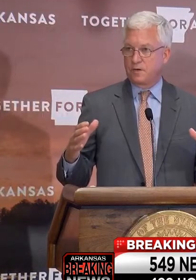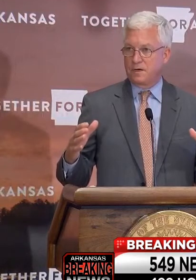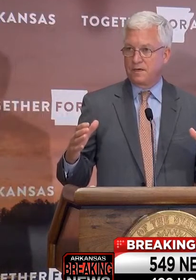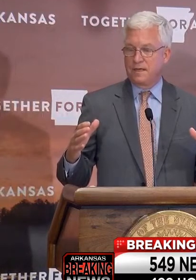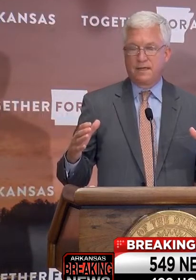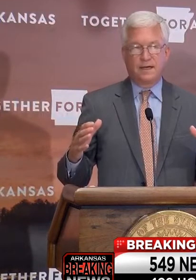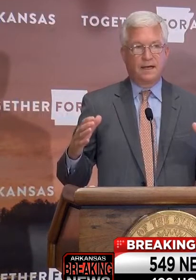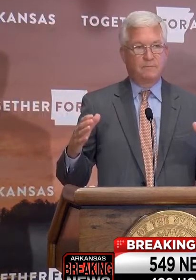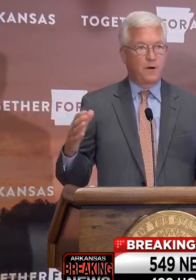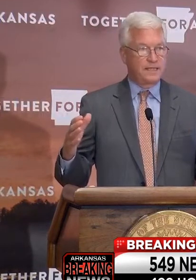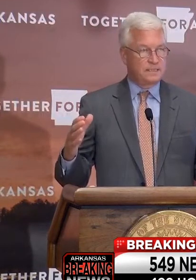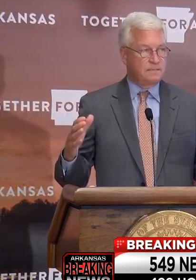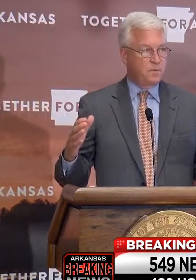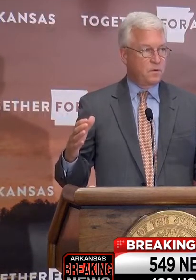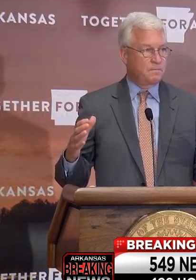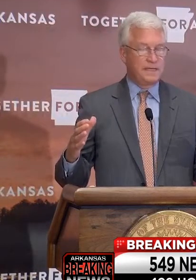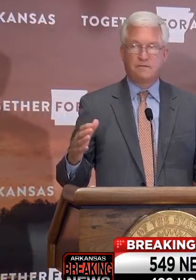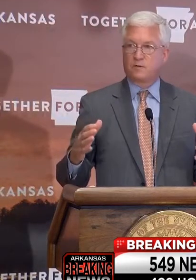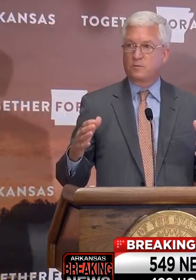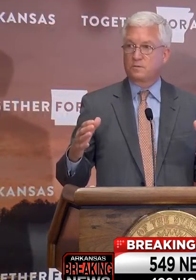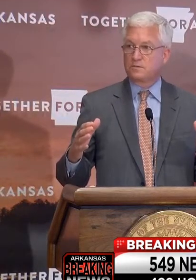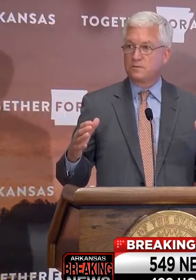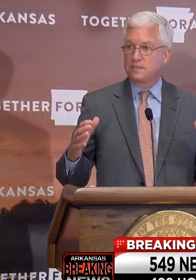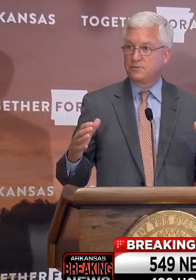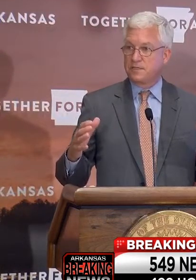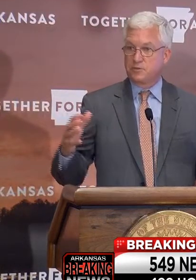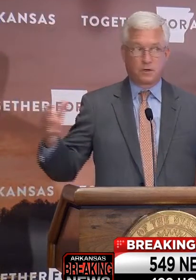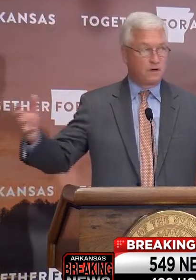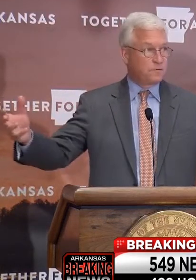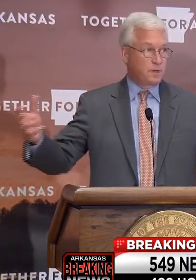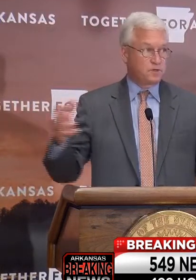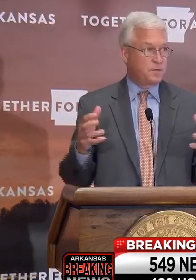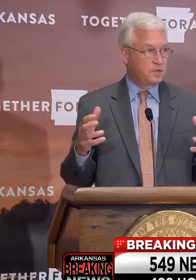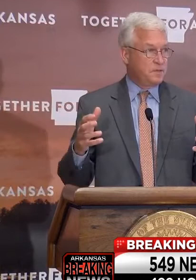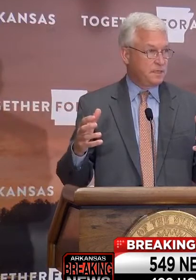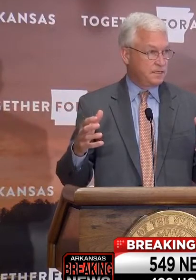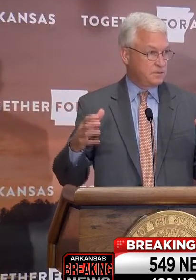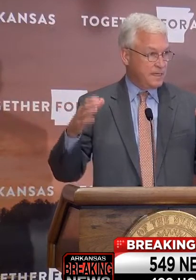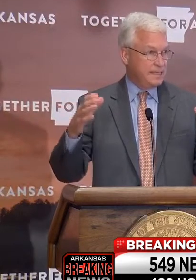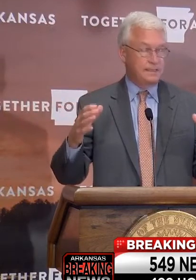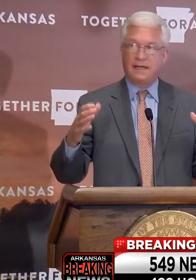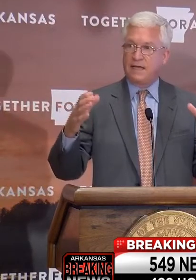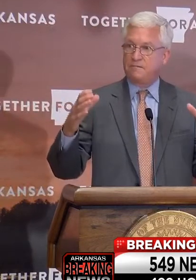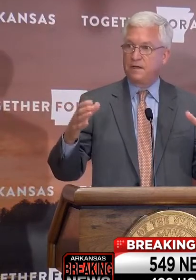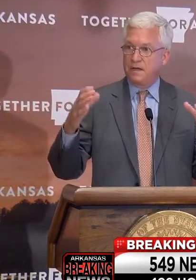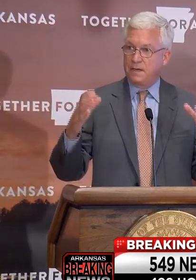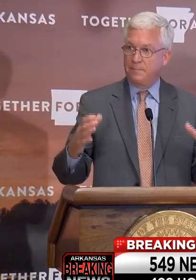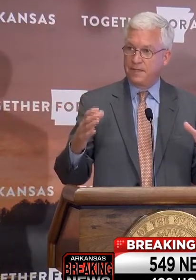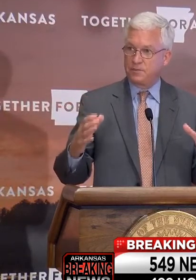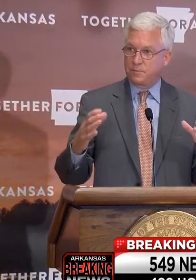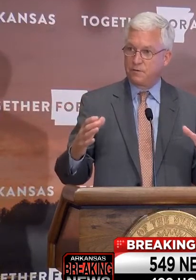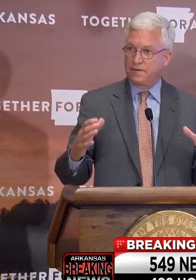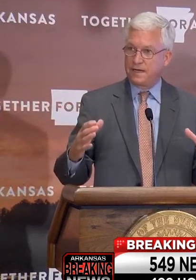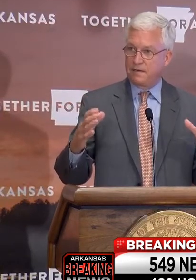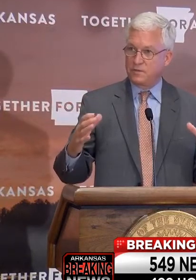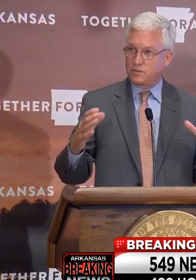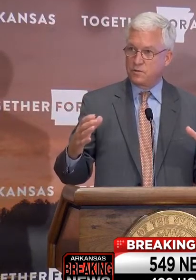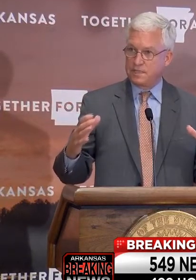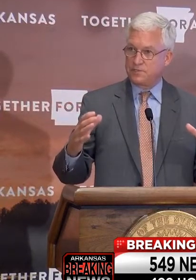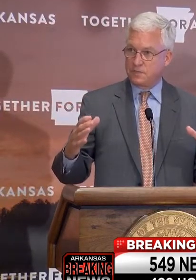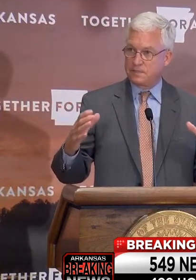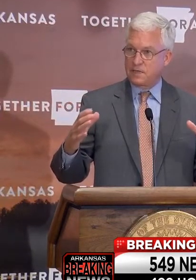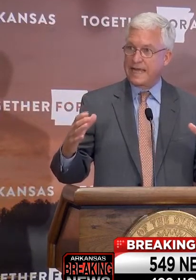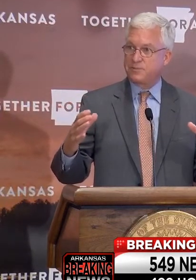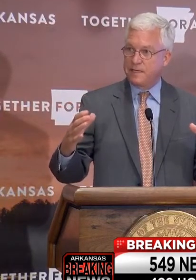districts draw. Why is this important? Many of our rural school districts draw from multiple communities, so we needed to have a picture profile of the